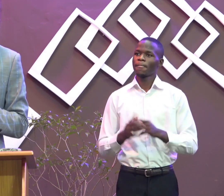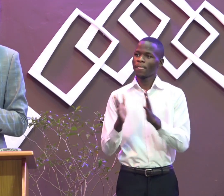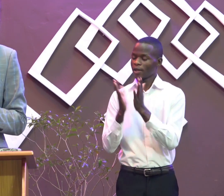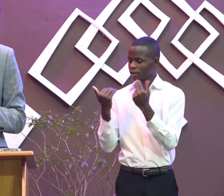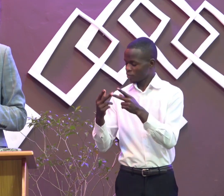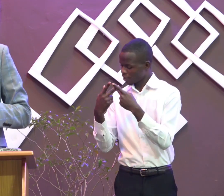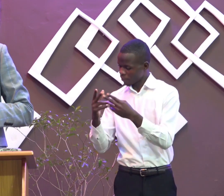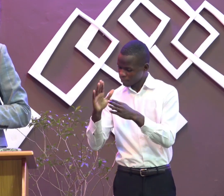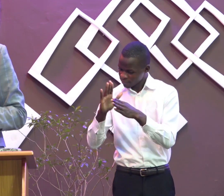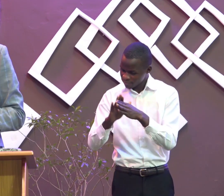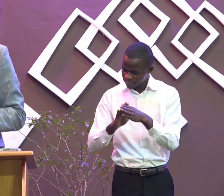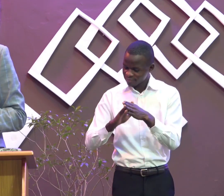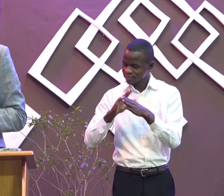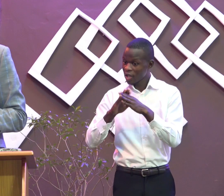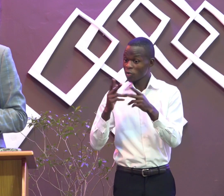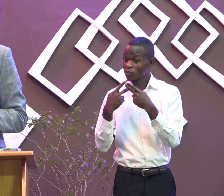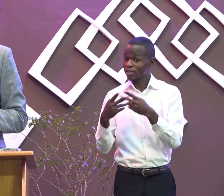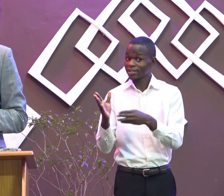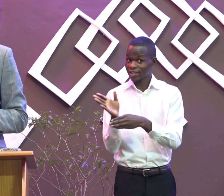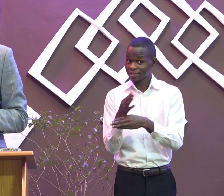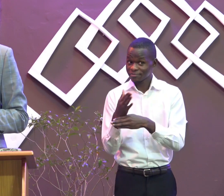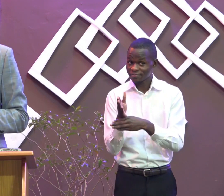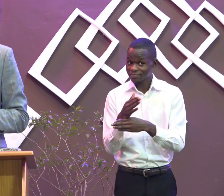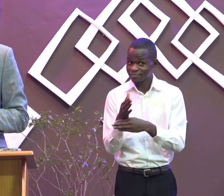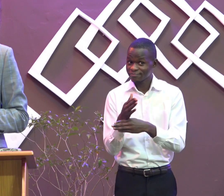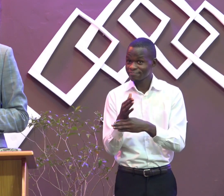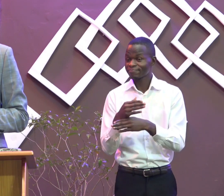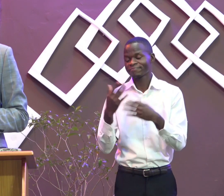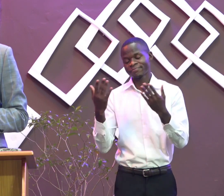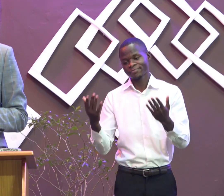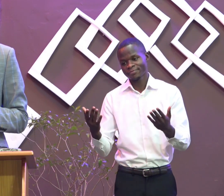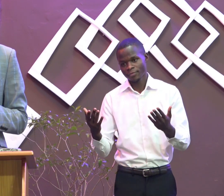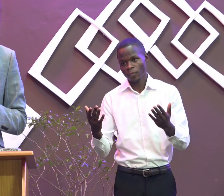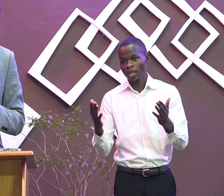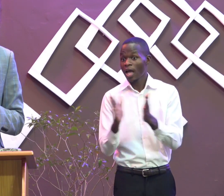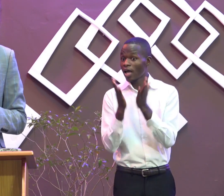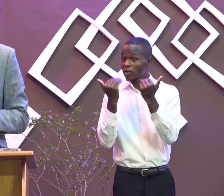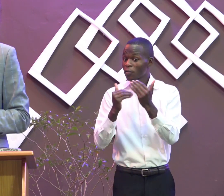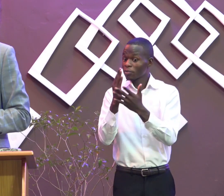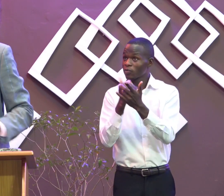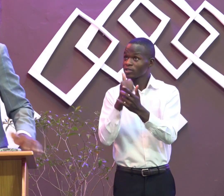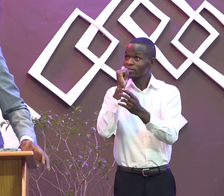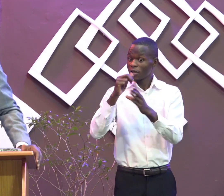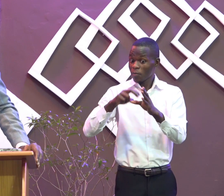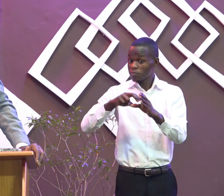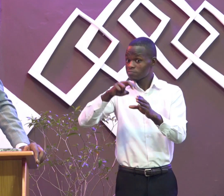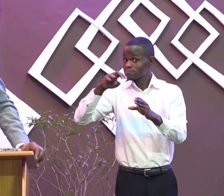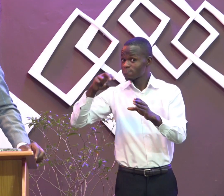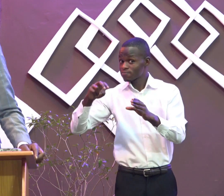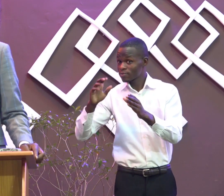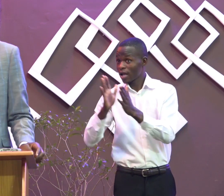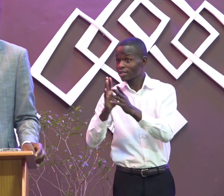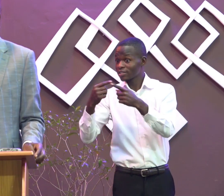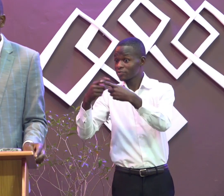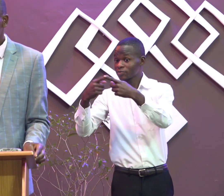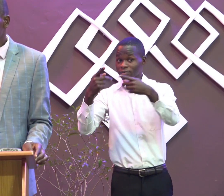Nantandise yo mpola ogenda okuwereza. And then he started slowly sending me for ministry. Katulo kubanga yafulumanga ebweru. Because he would so much